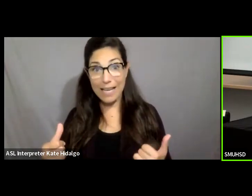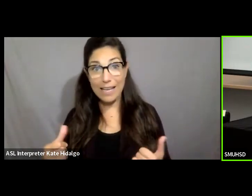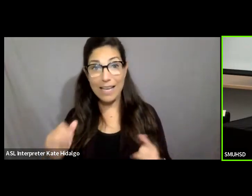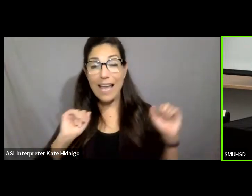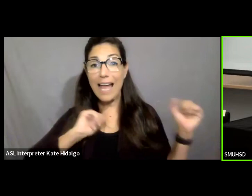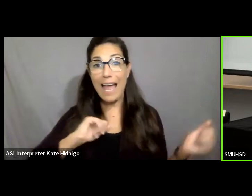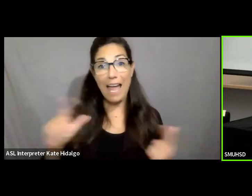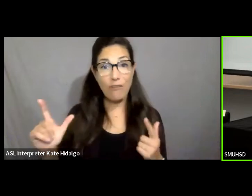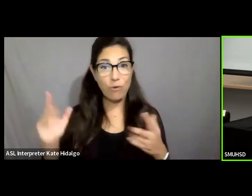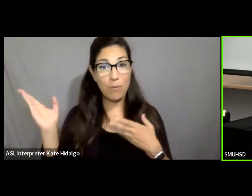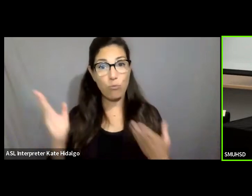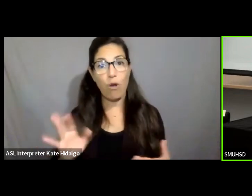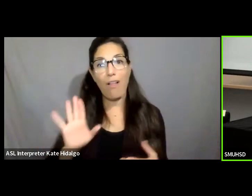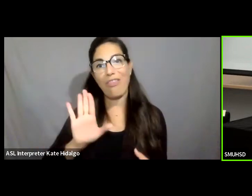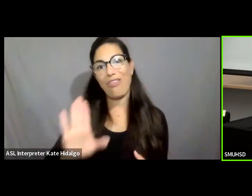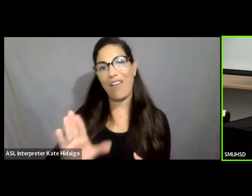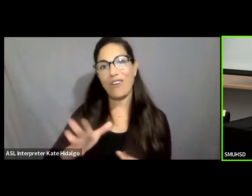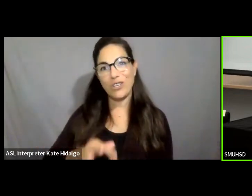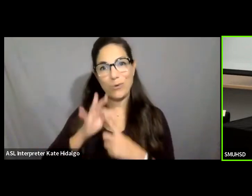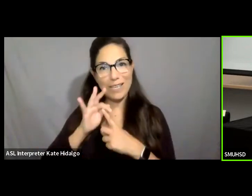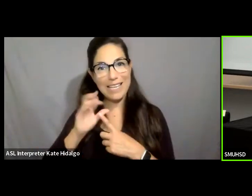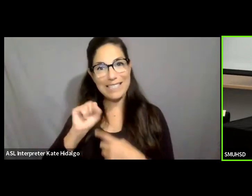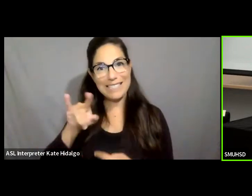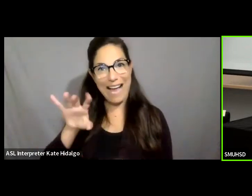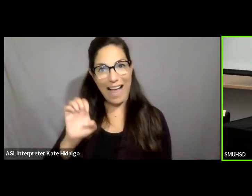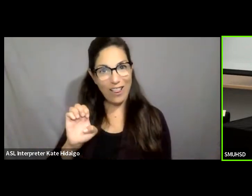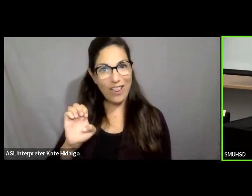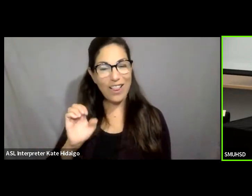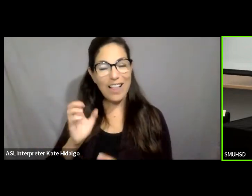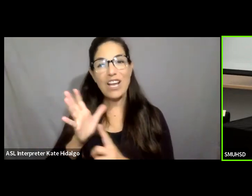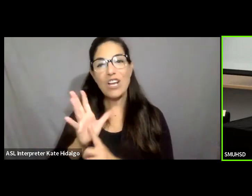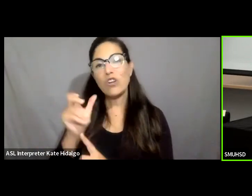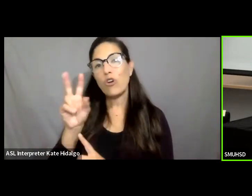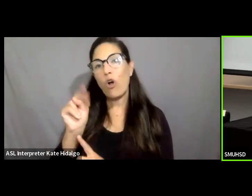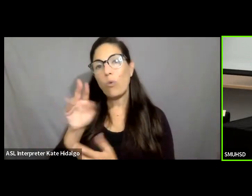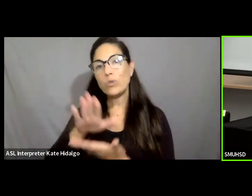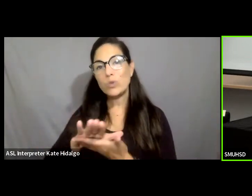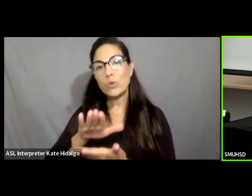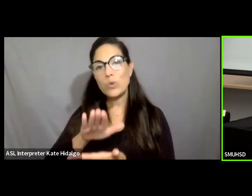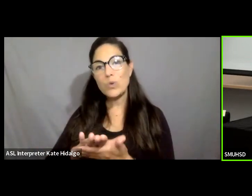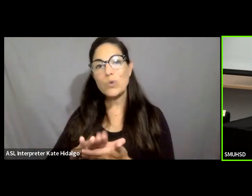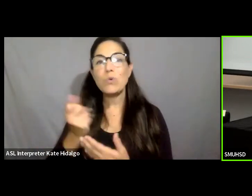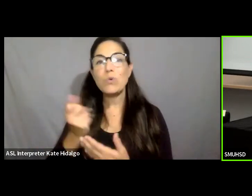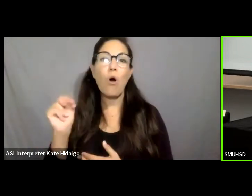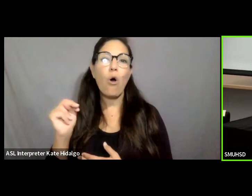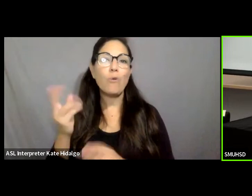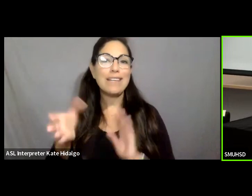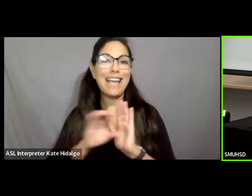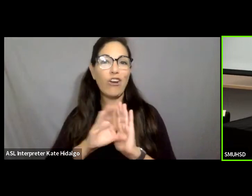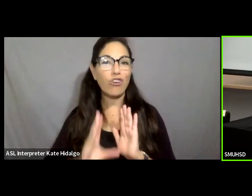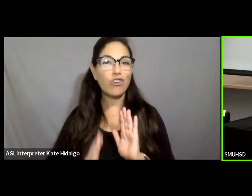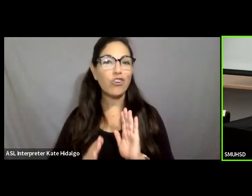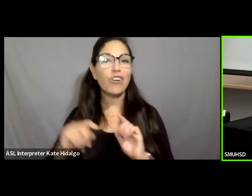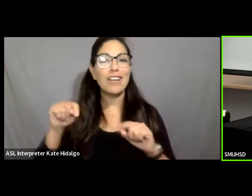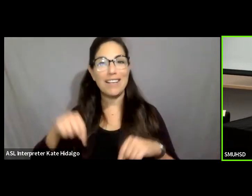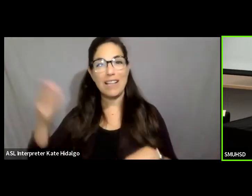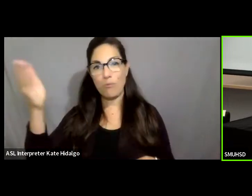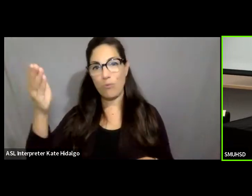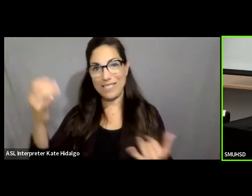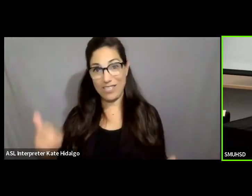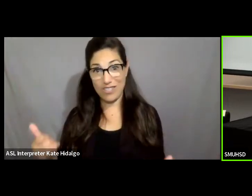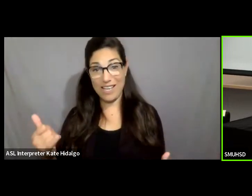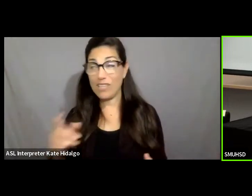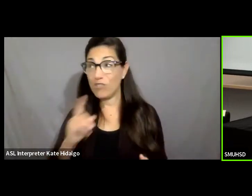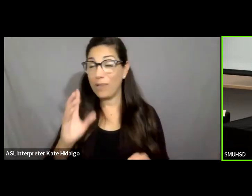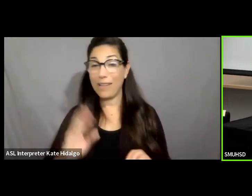everyone brought their unique style and your own school and your own character to the presentation today. And it's so